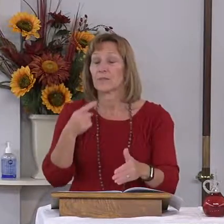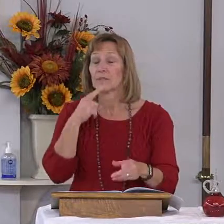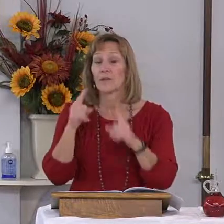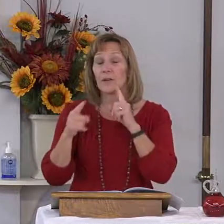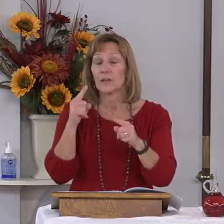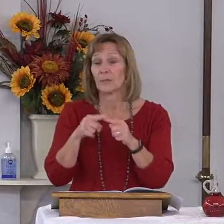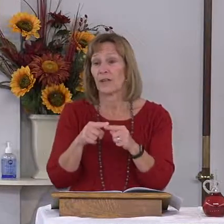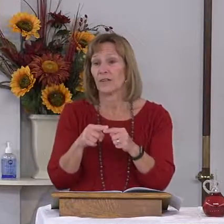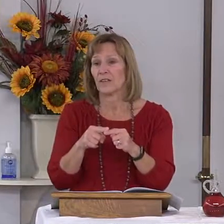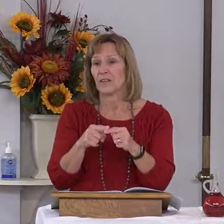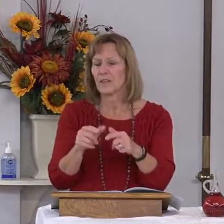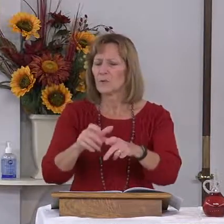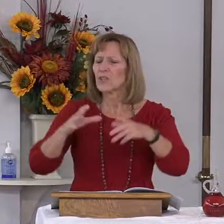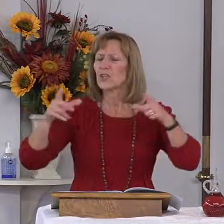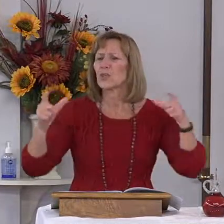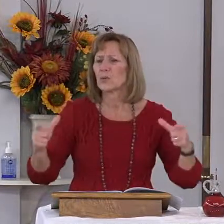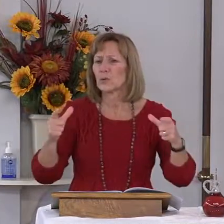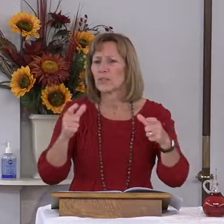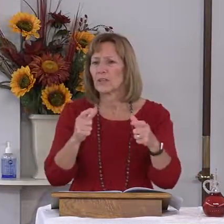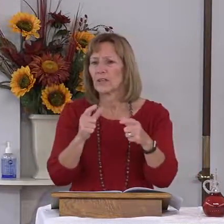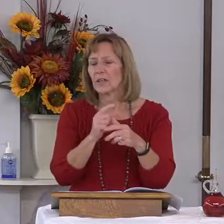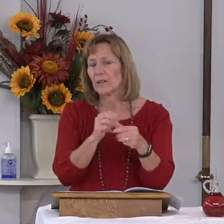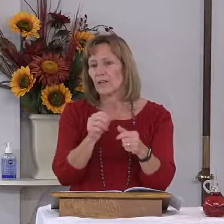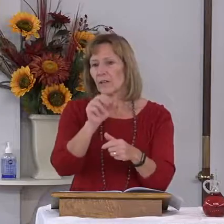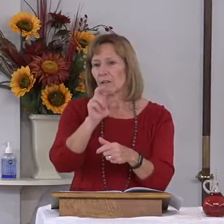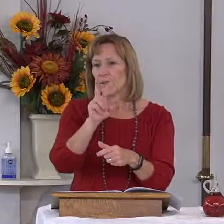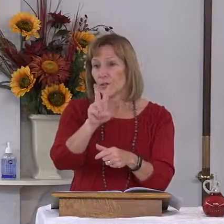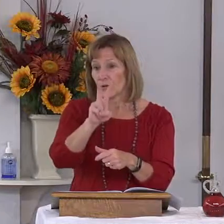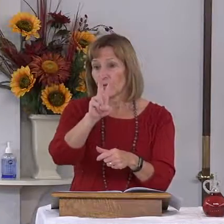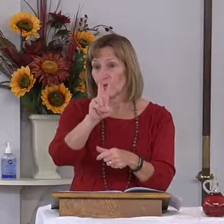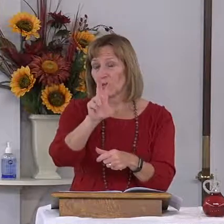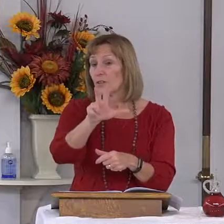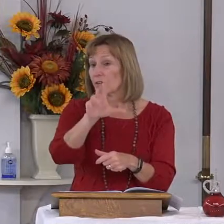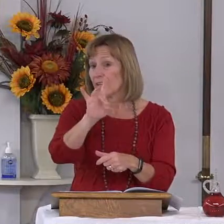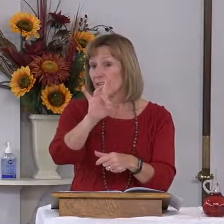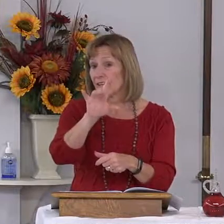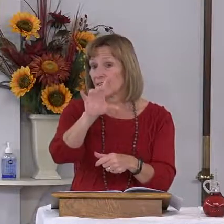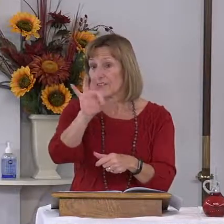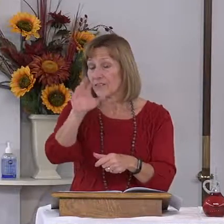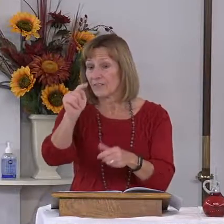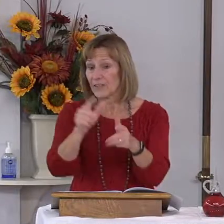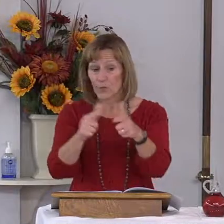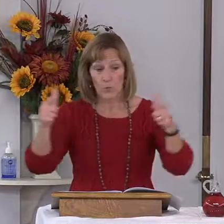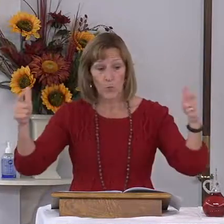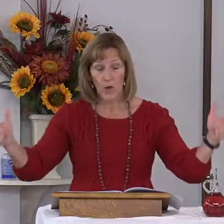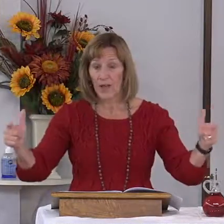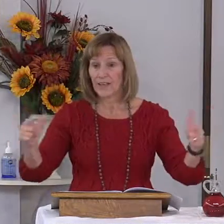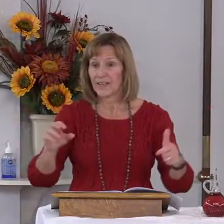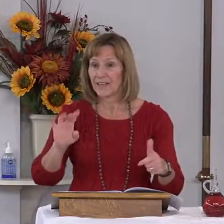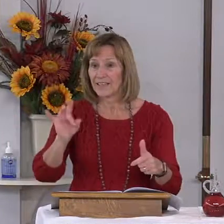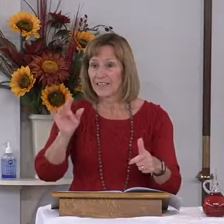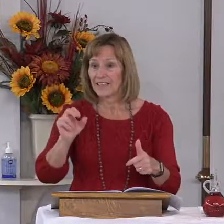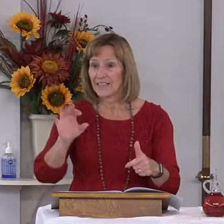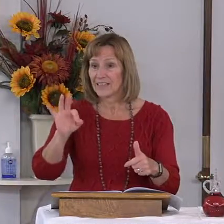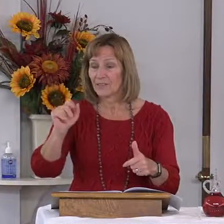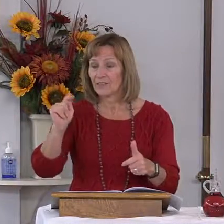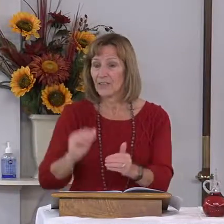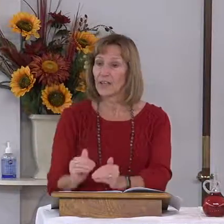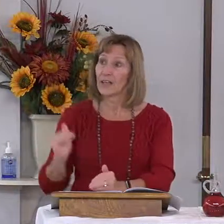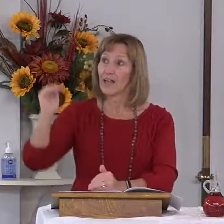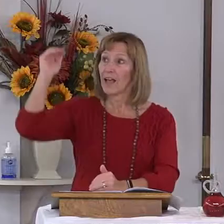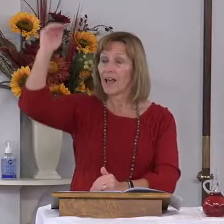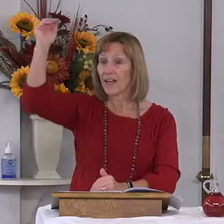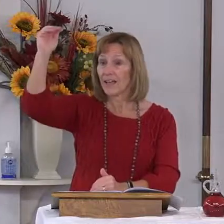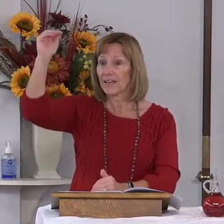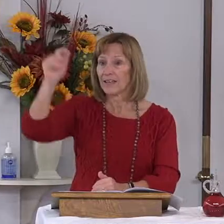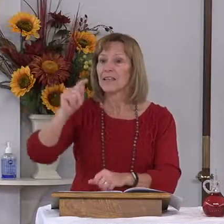to were huge, up to 38 feet wide and 18 feet high.